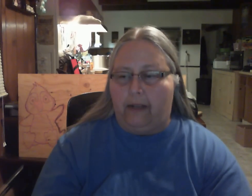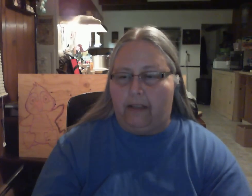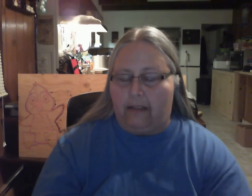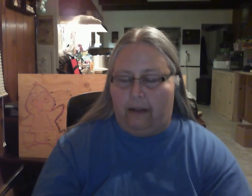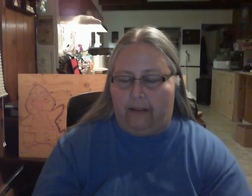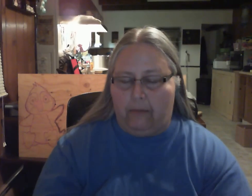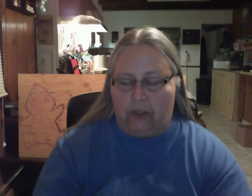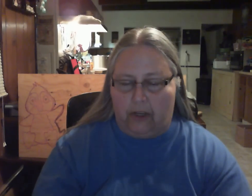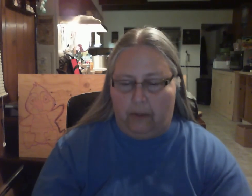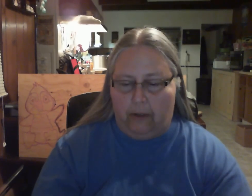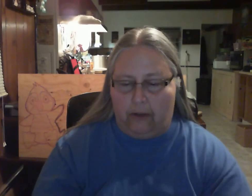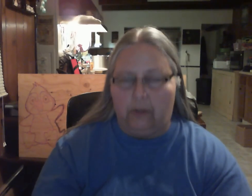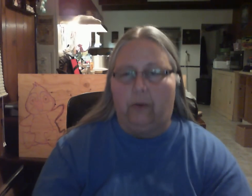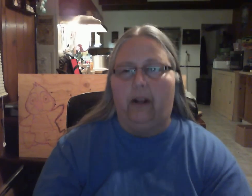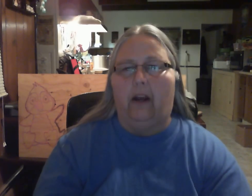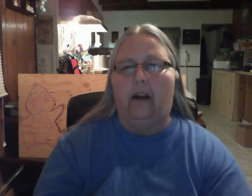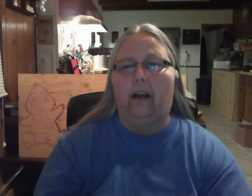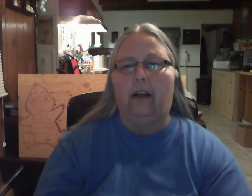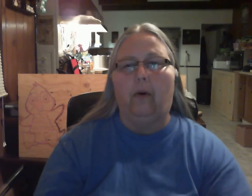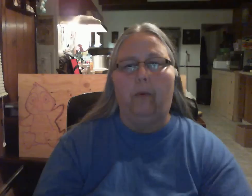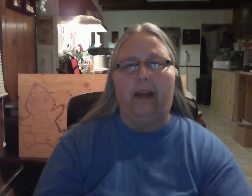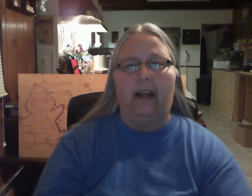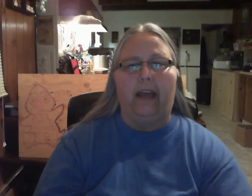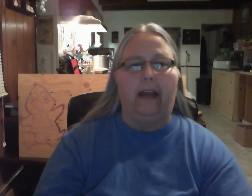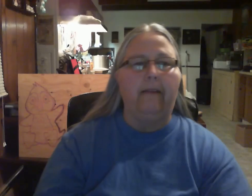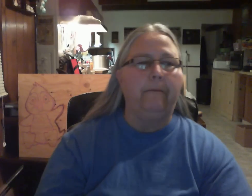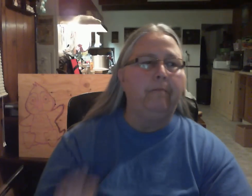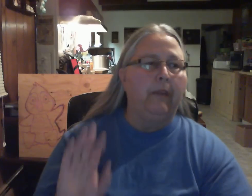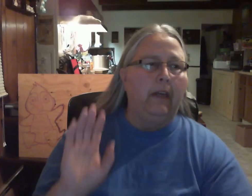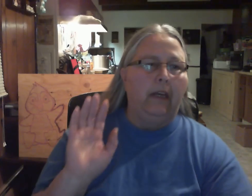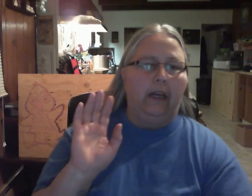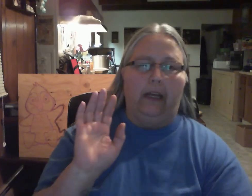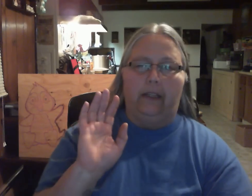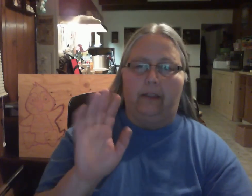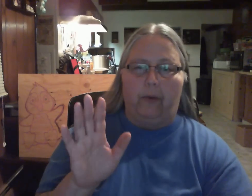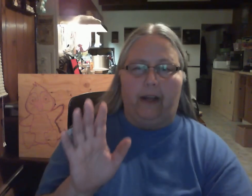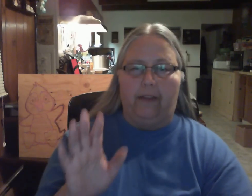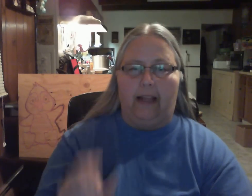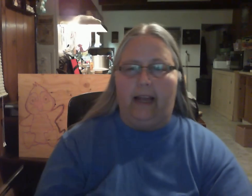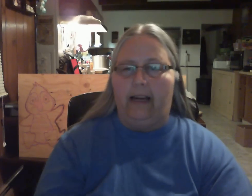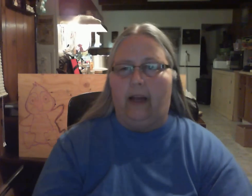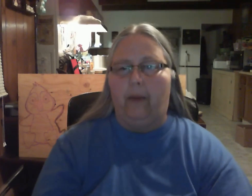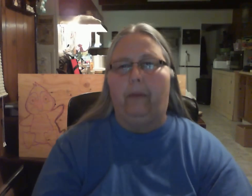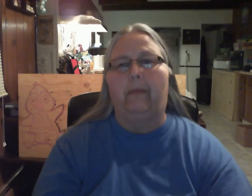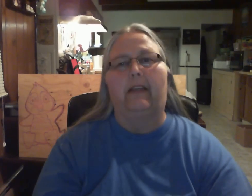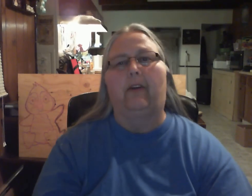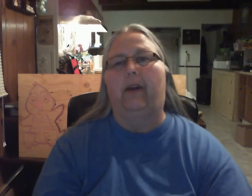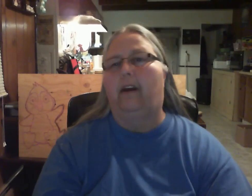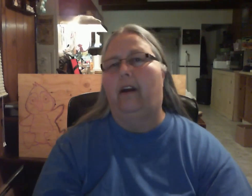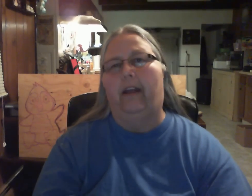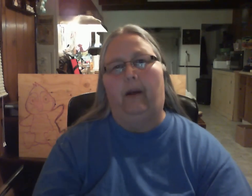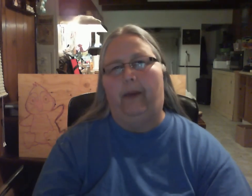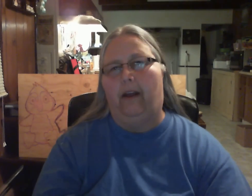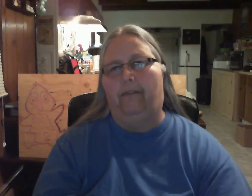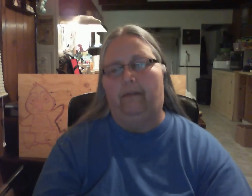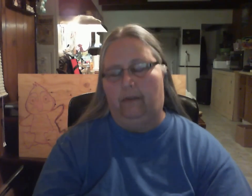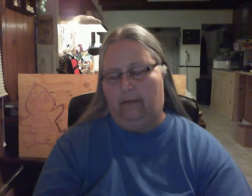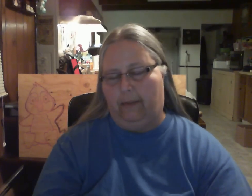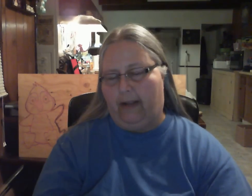myself i'm just gonna i'll use the credit card i'll get what we got to get and somewhere down the line i'll make payments on the credit card and i'll pay off but i